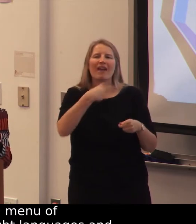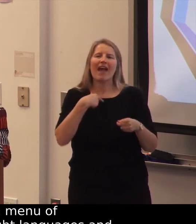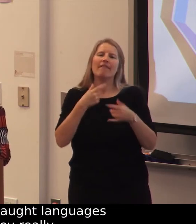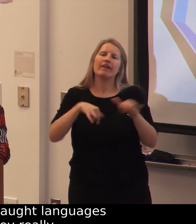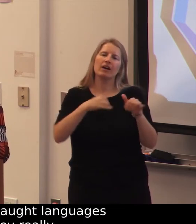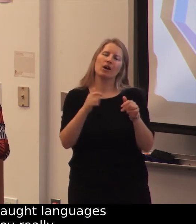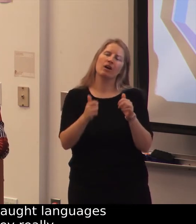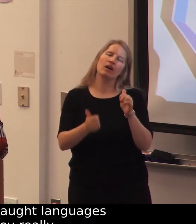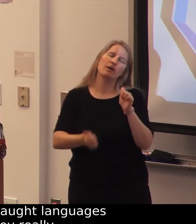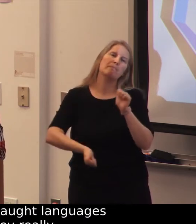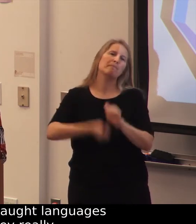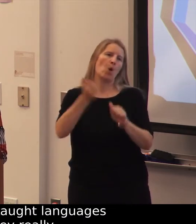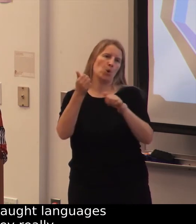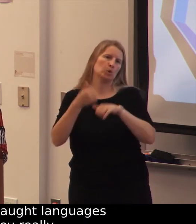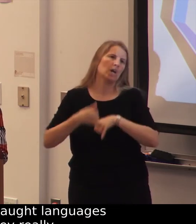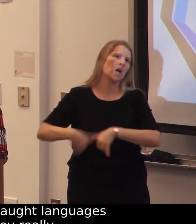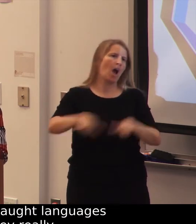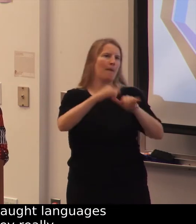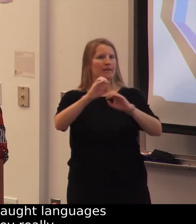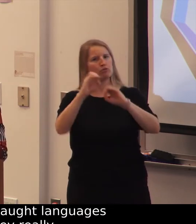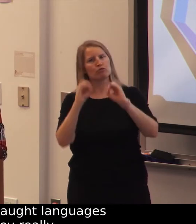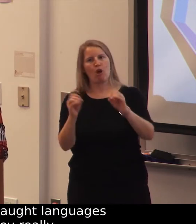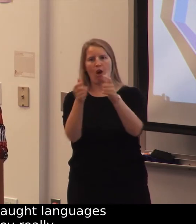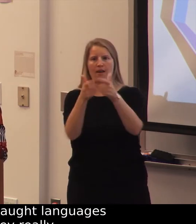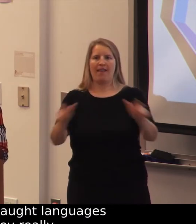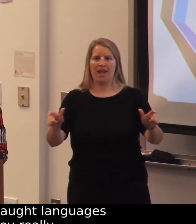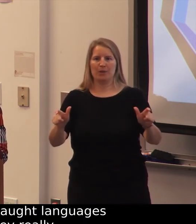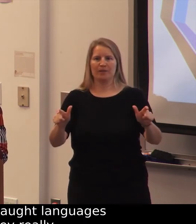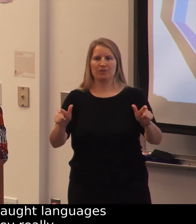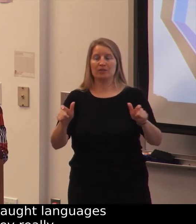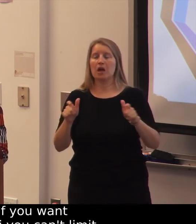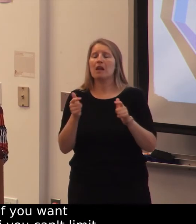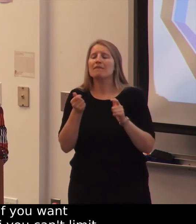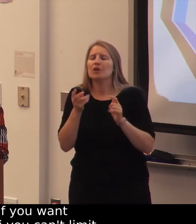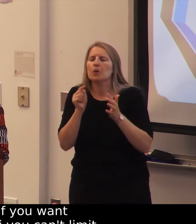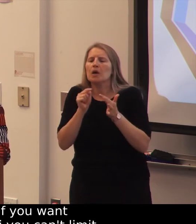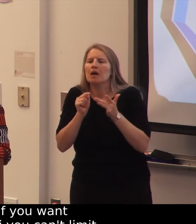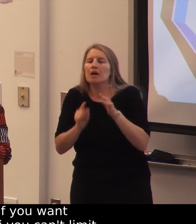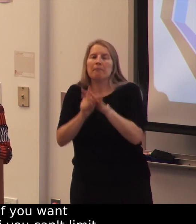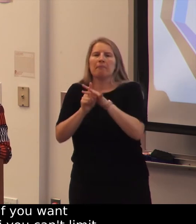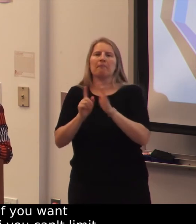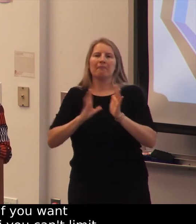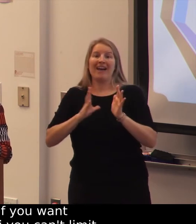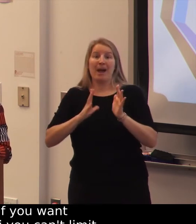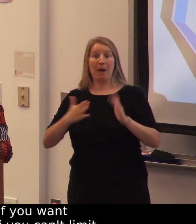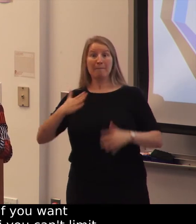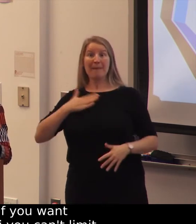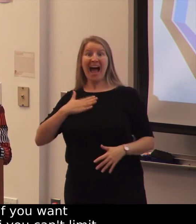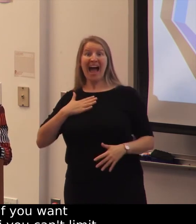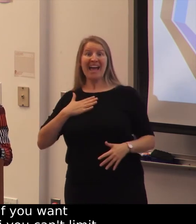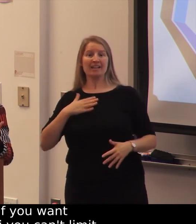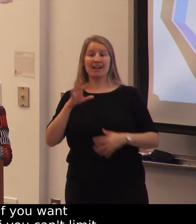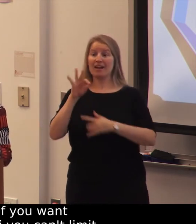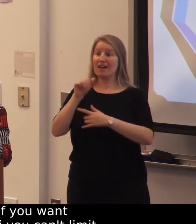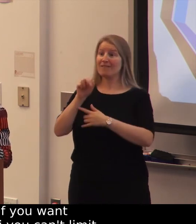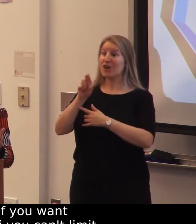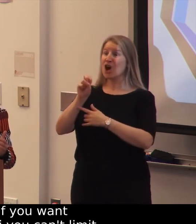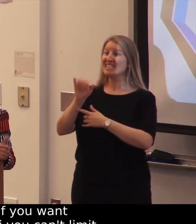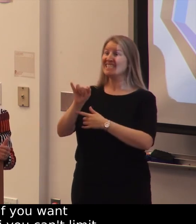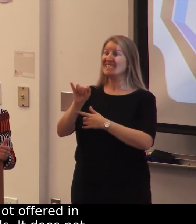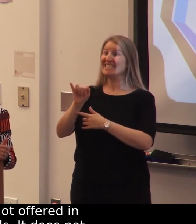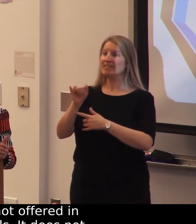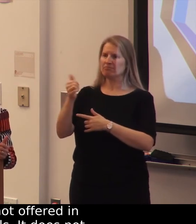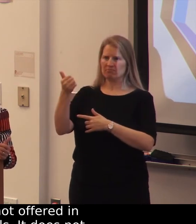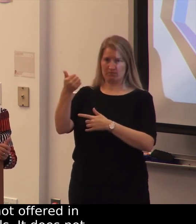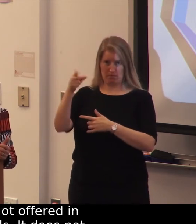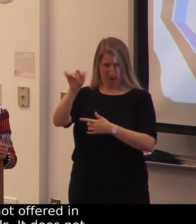languages, and we also have those uncommonly taught languages, but they really are uncommonly taught, right? So that if you want to learn Farsi, you can't learn it in a